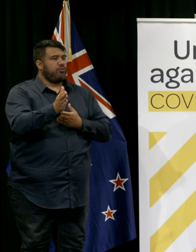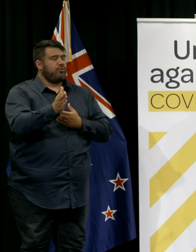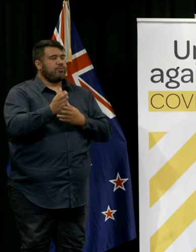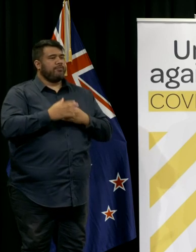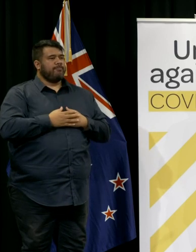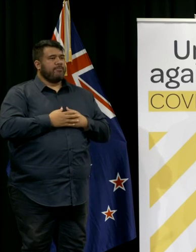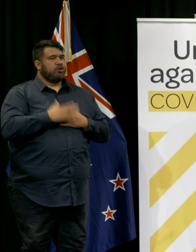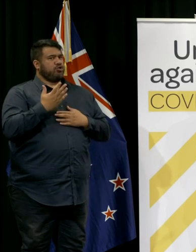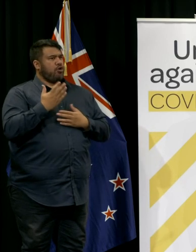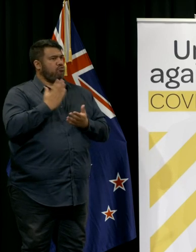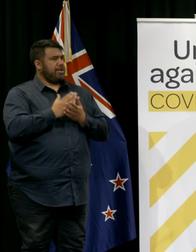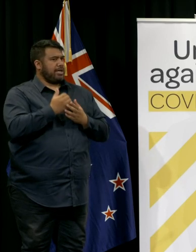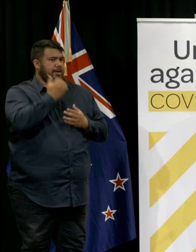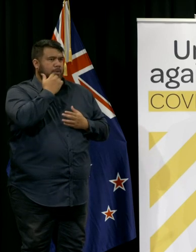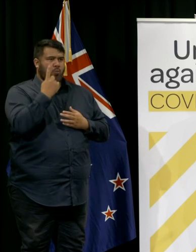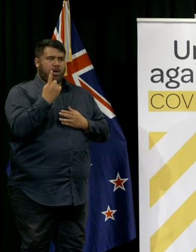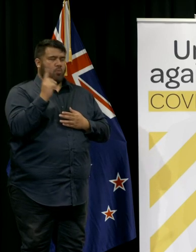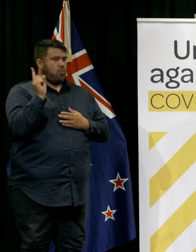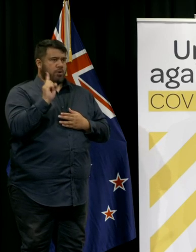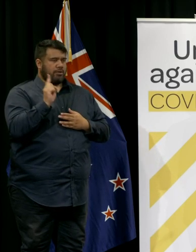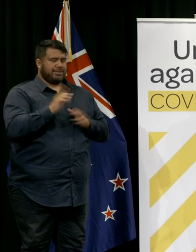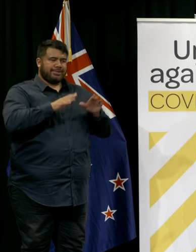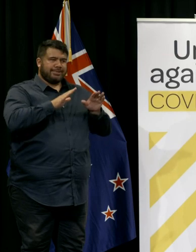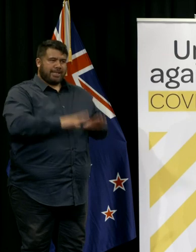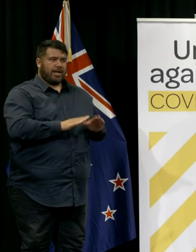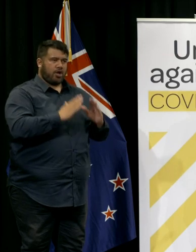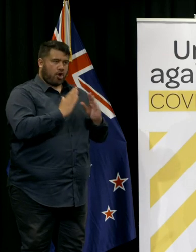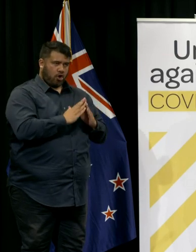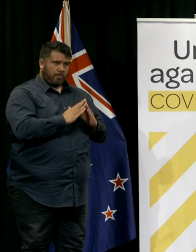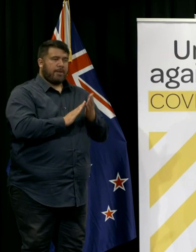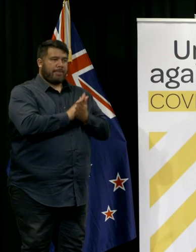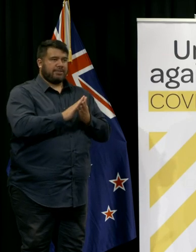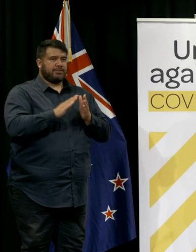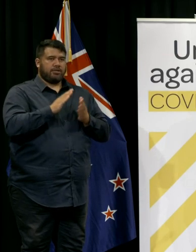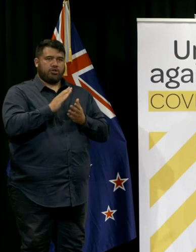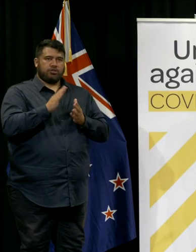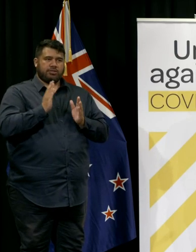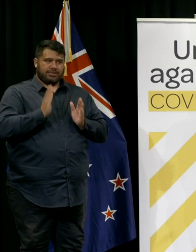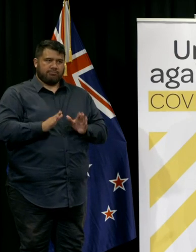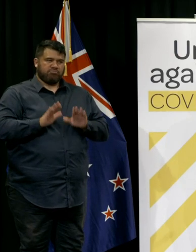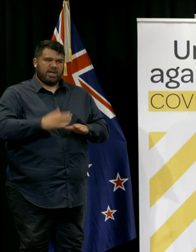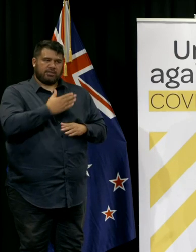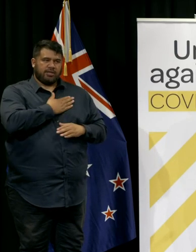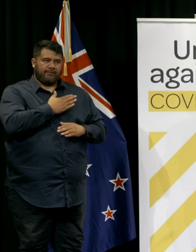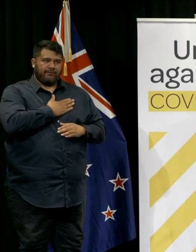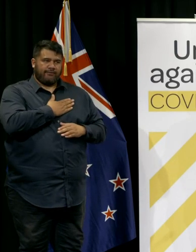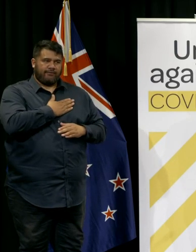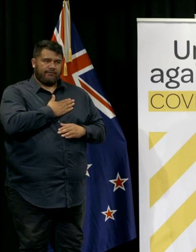high-level principle. Stay home to stay safe. respect